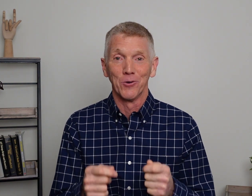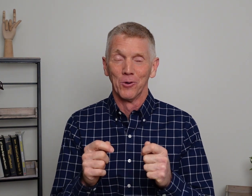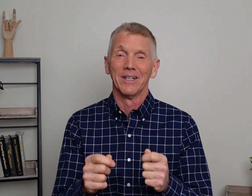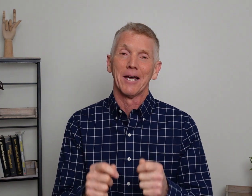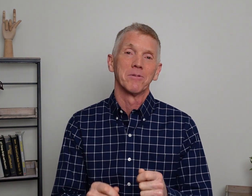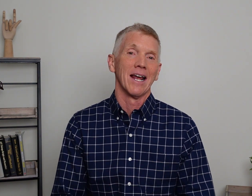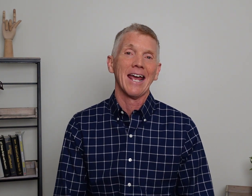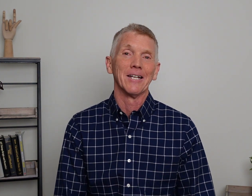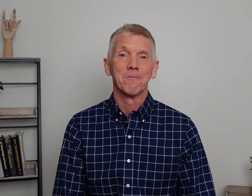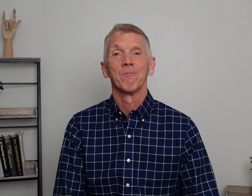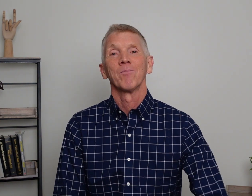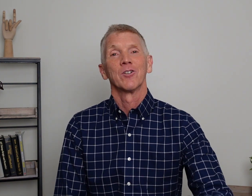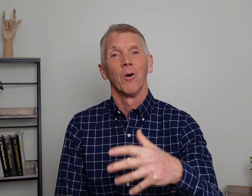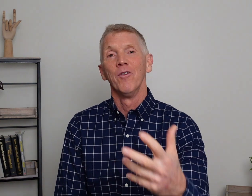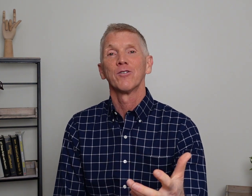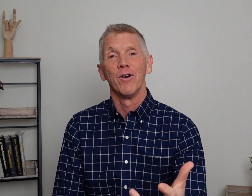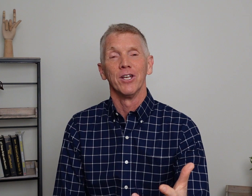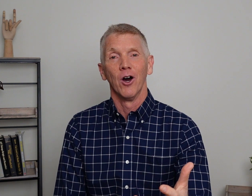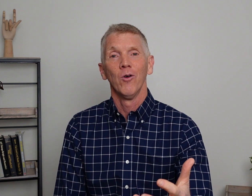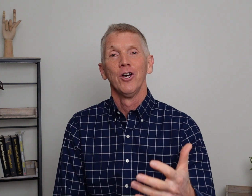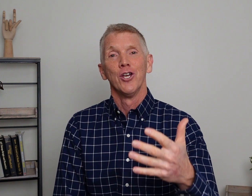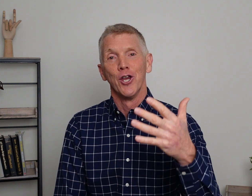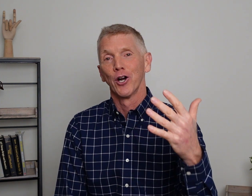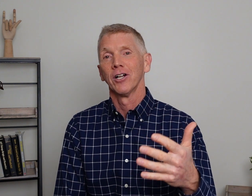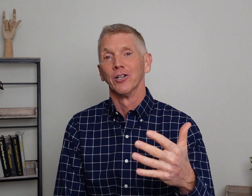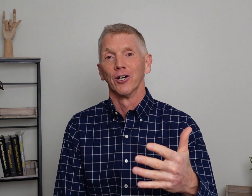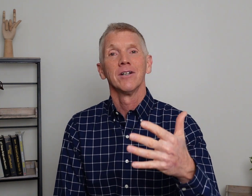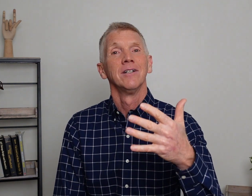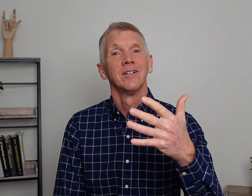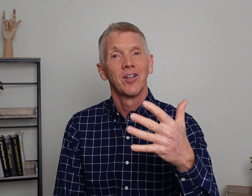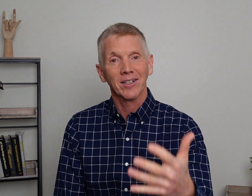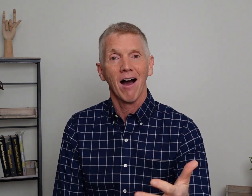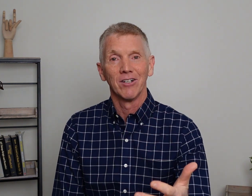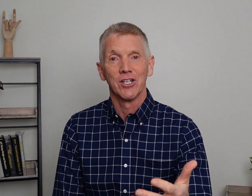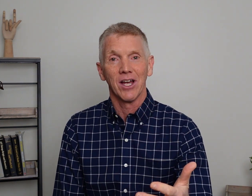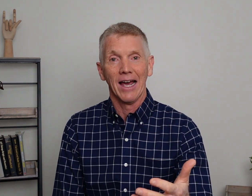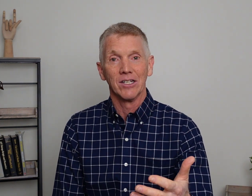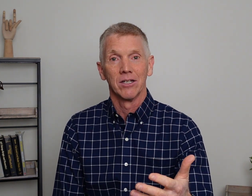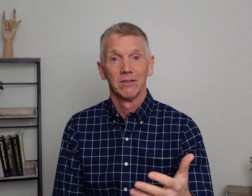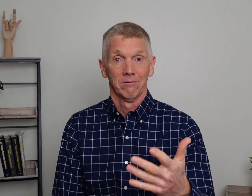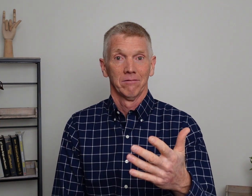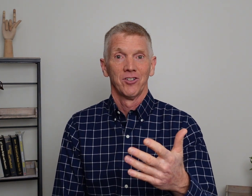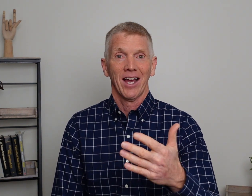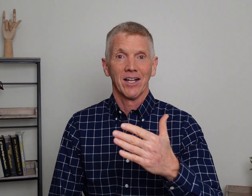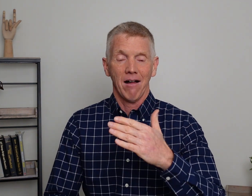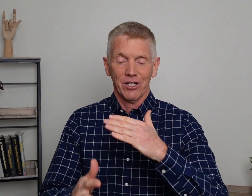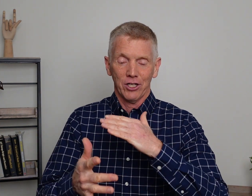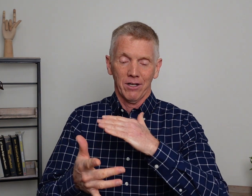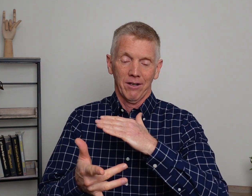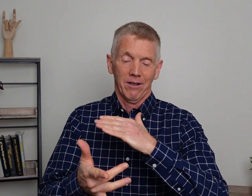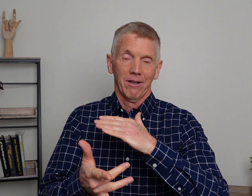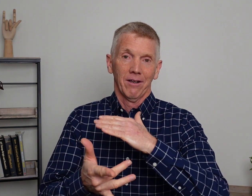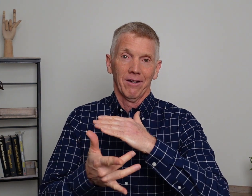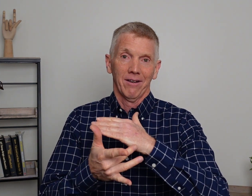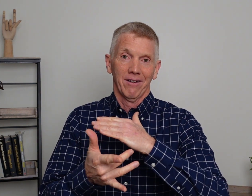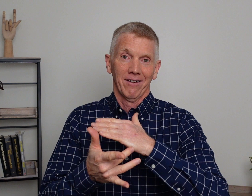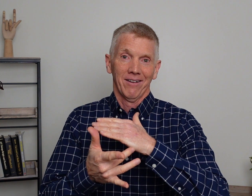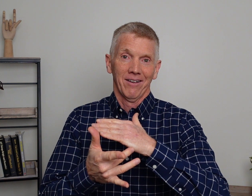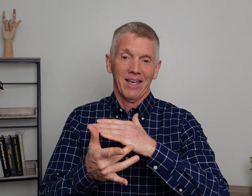really comes in handy. So in this video, you're going to learn technology signs. Technology. Okay, you're going